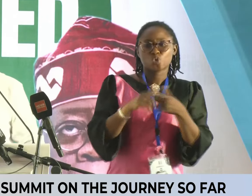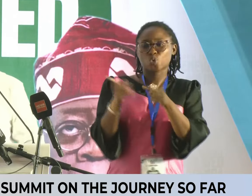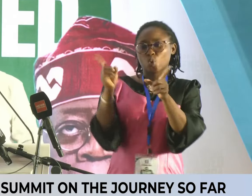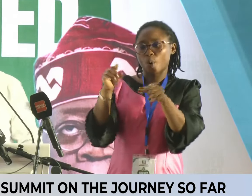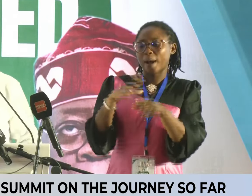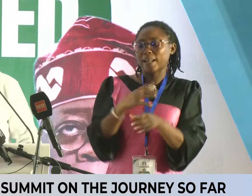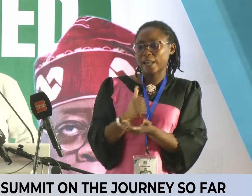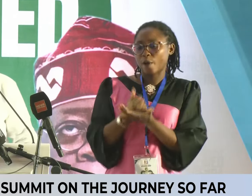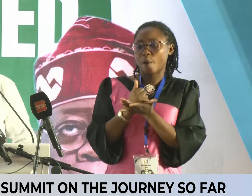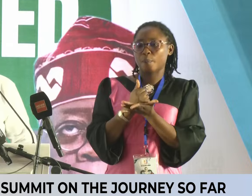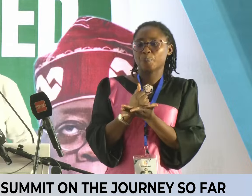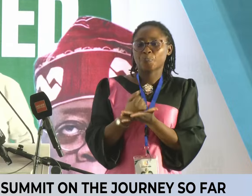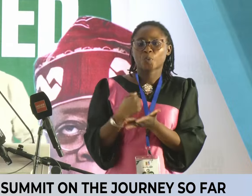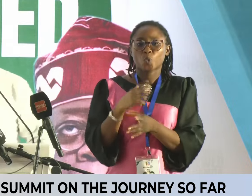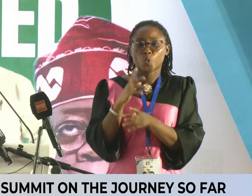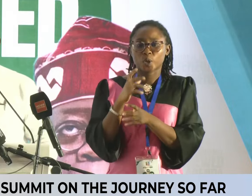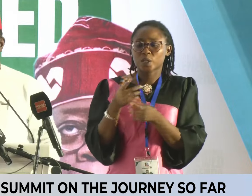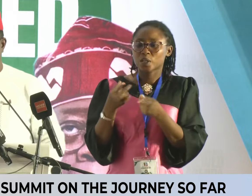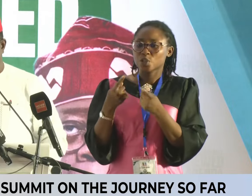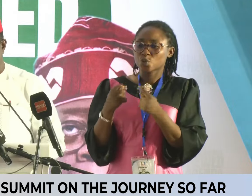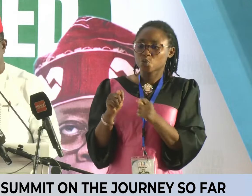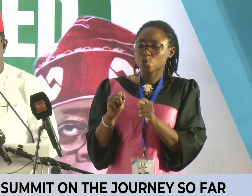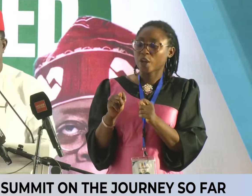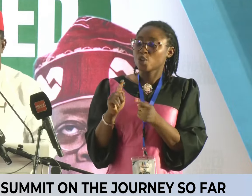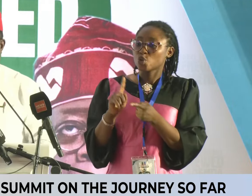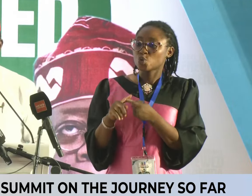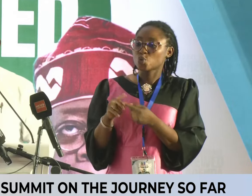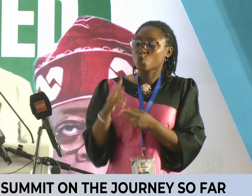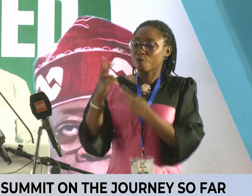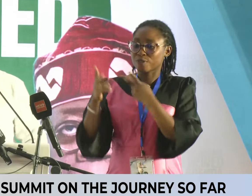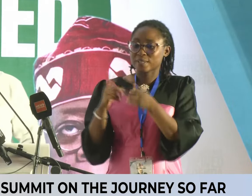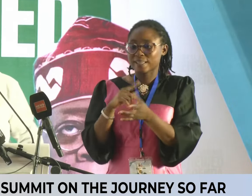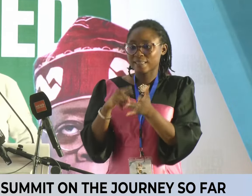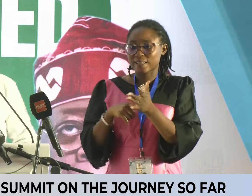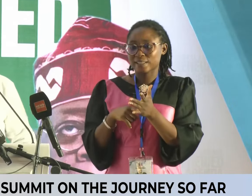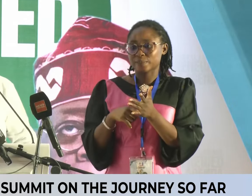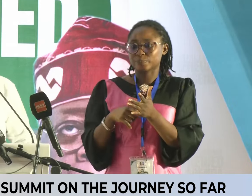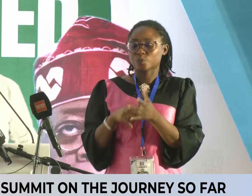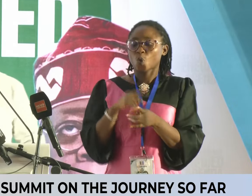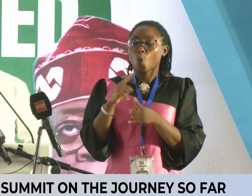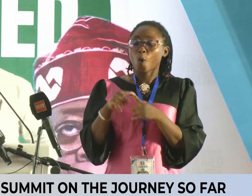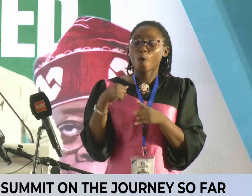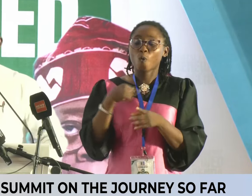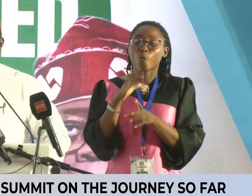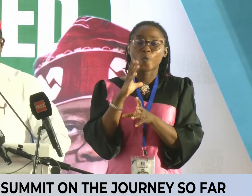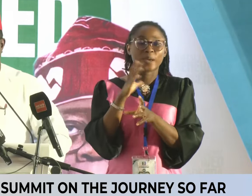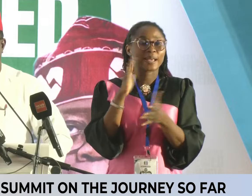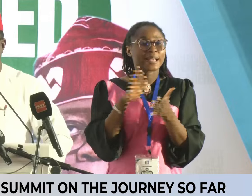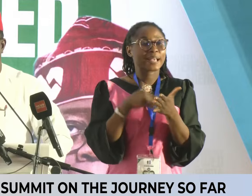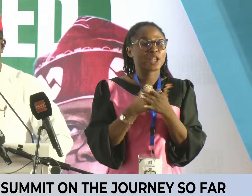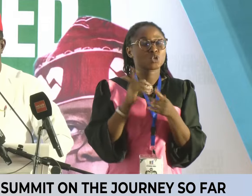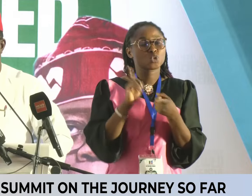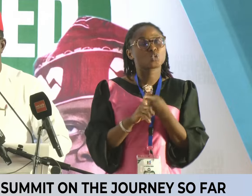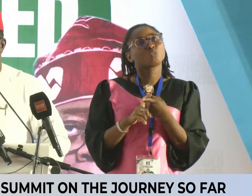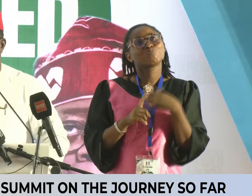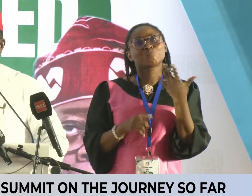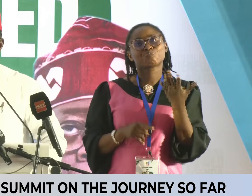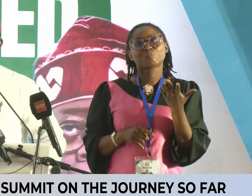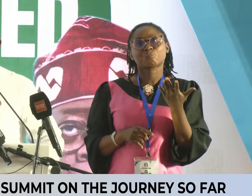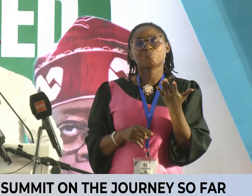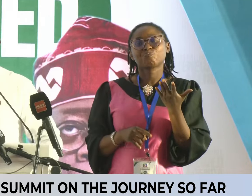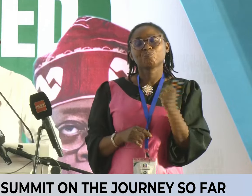and intervene. We intend to visit Mr. President for this important. And when we get to